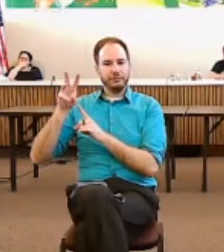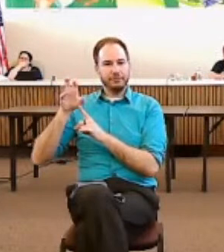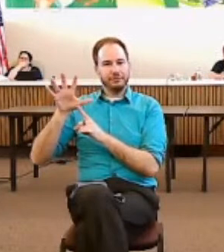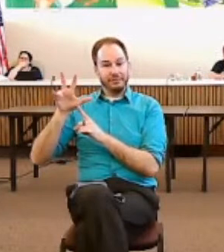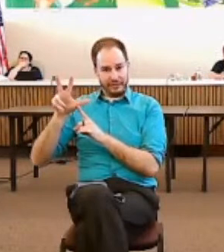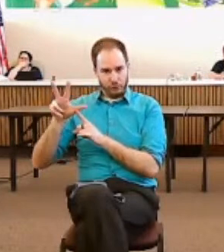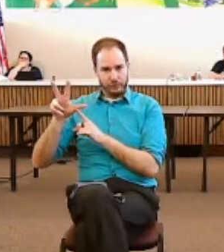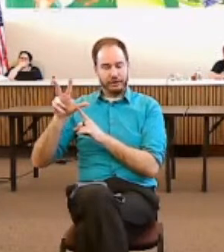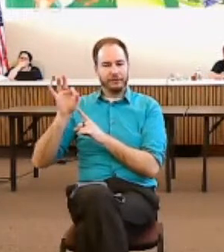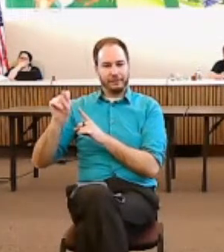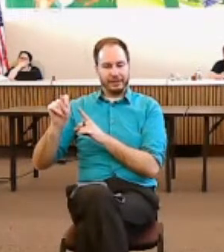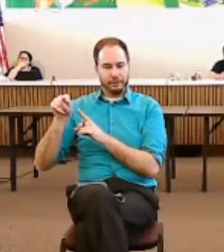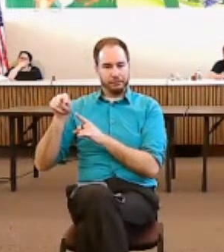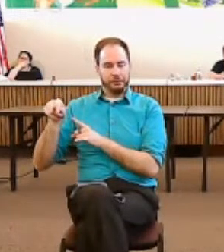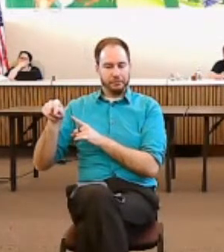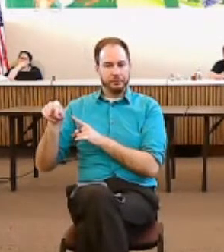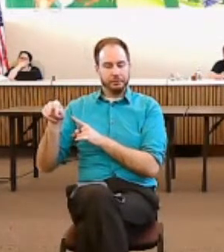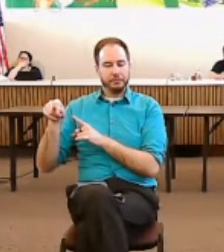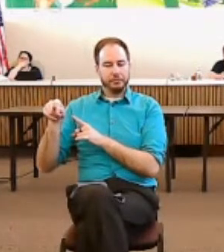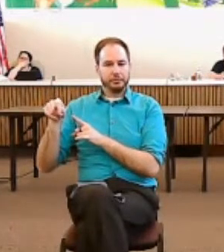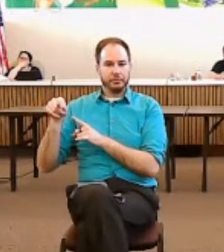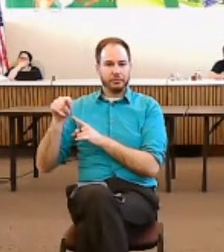53 foot.